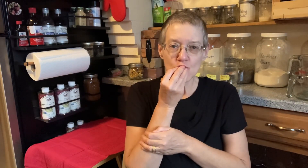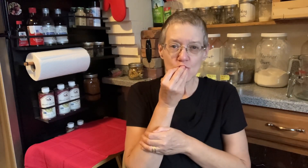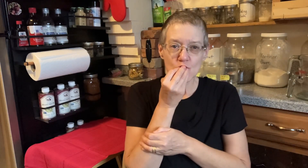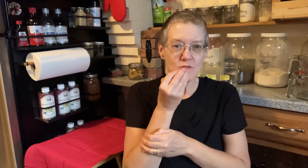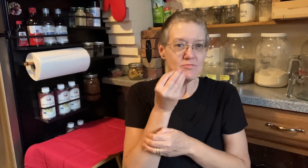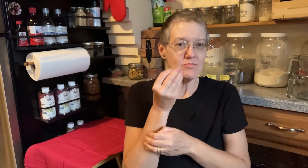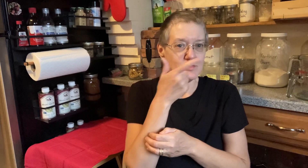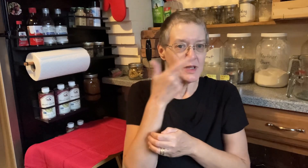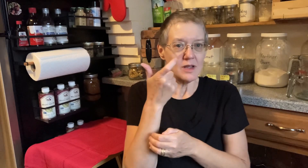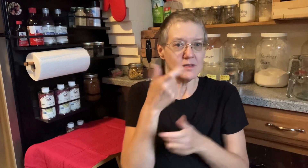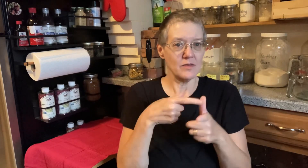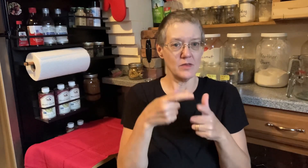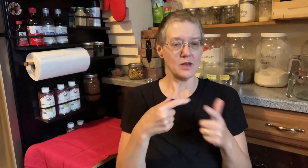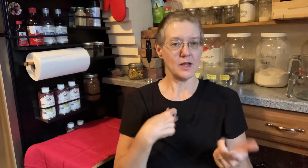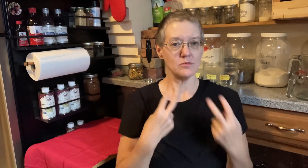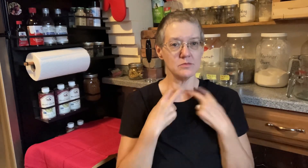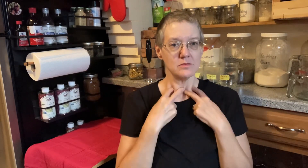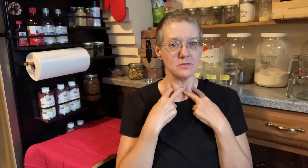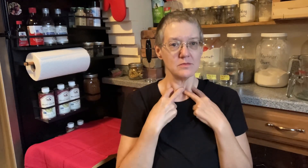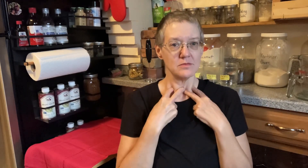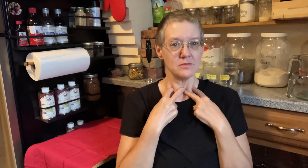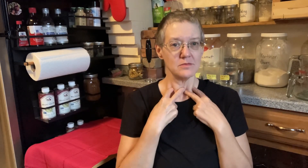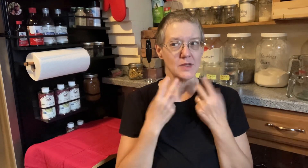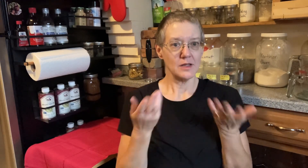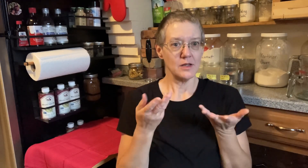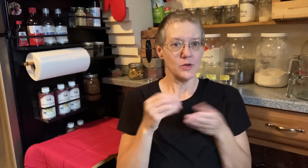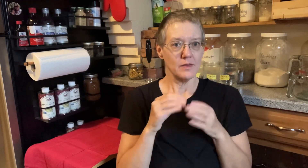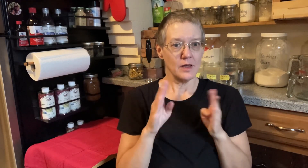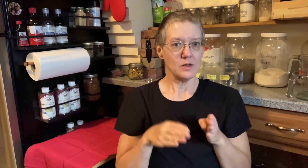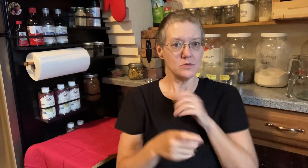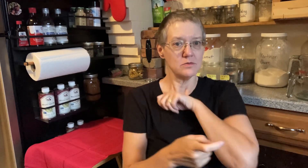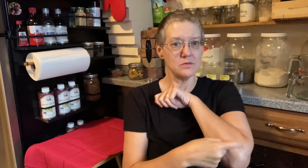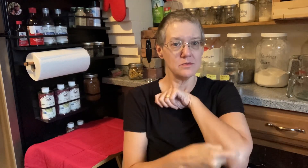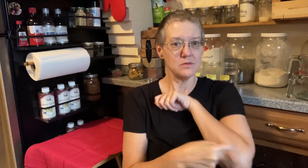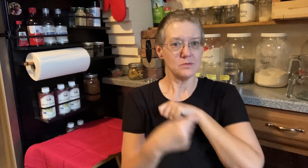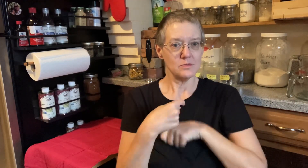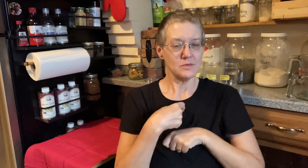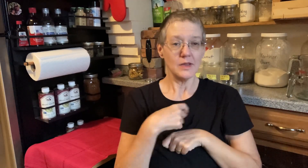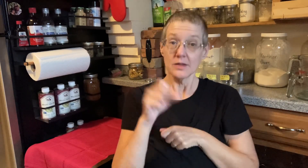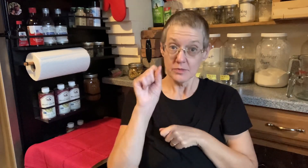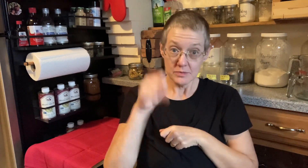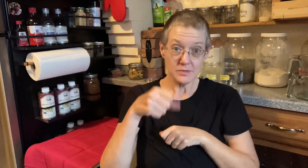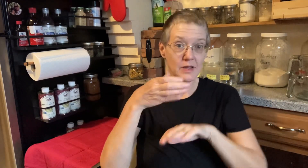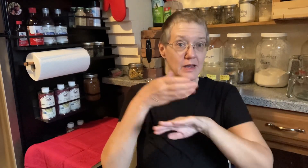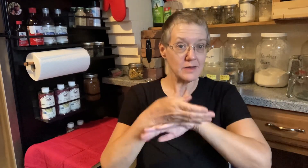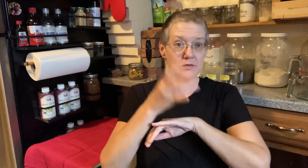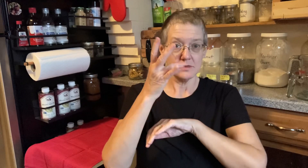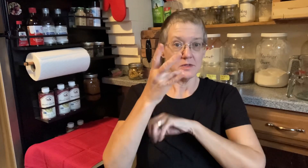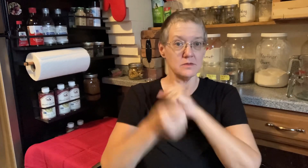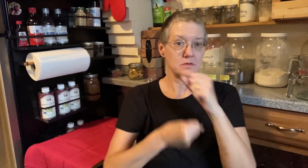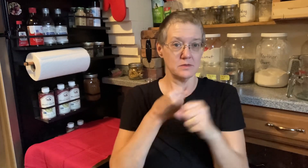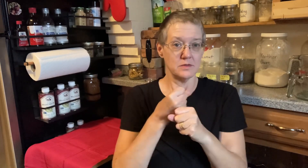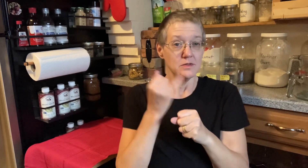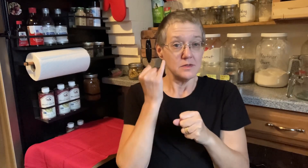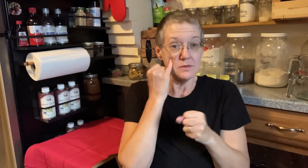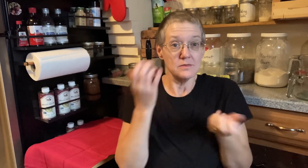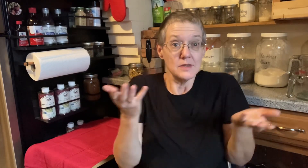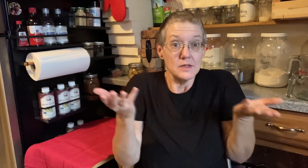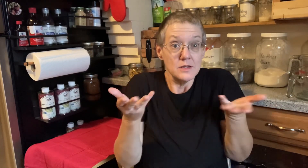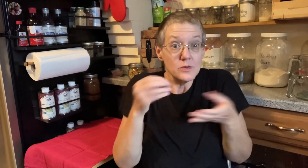prepare non-keto food for family, because then I'm stuck with it here in the house, and it tempts me. Yes,